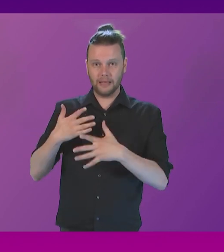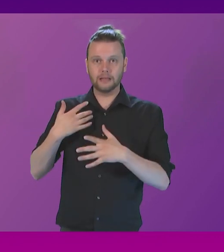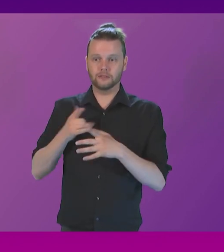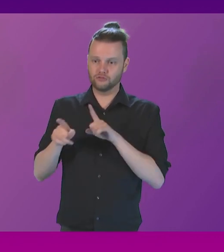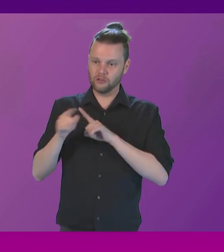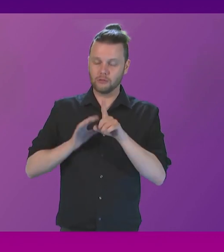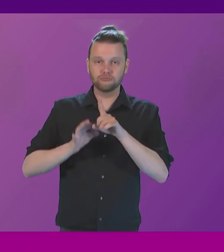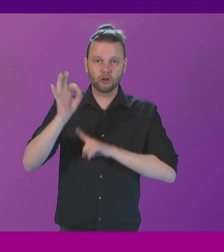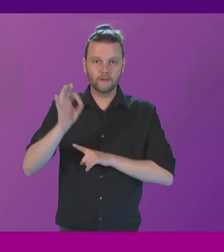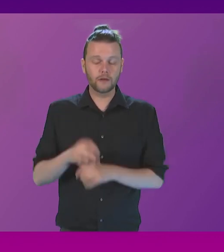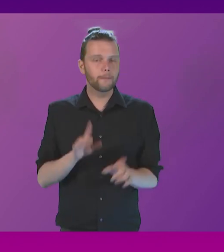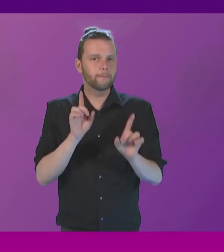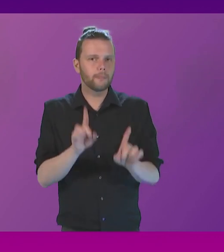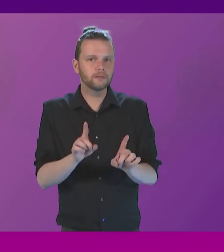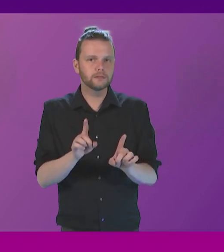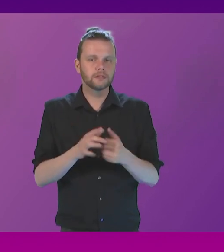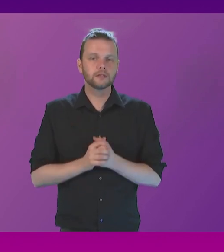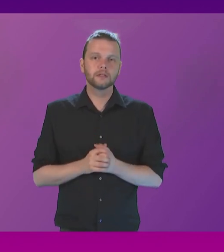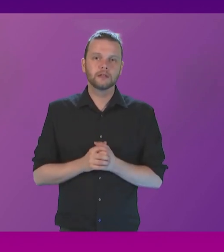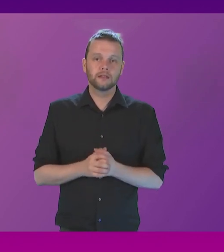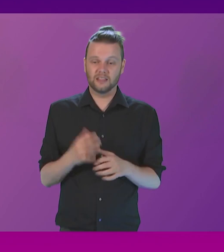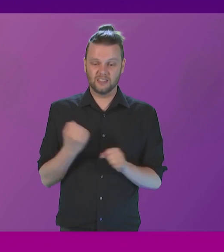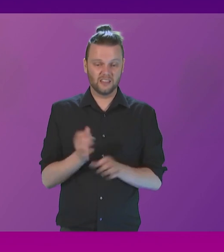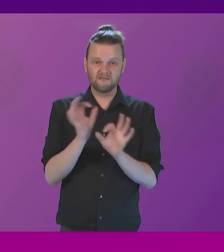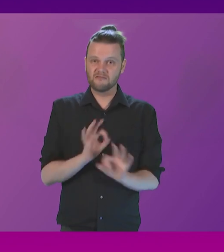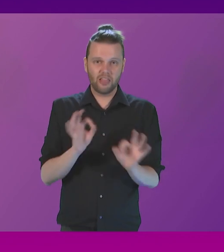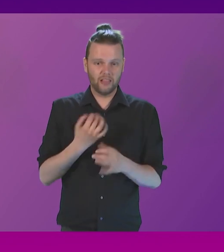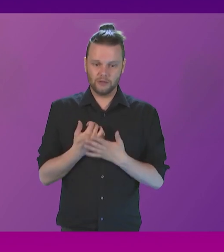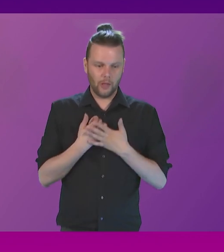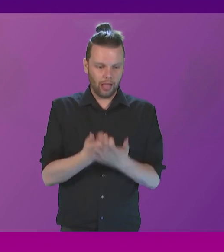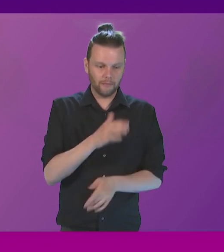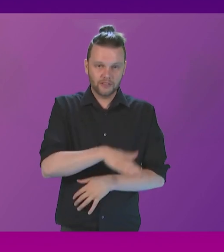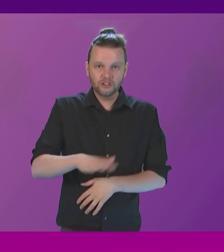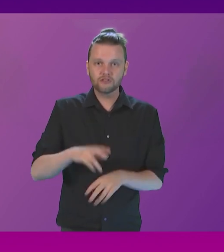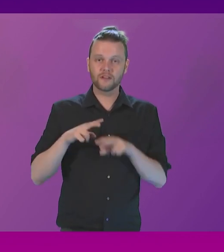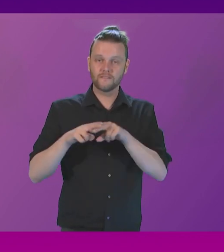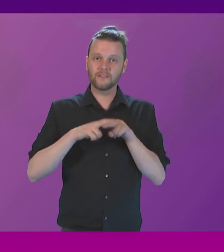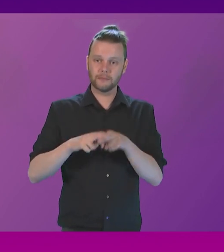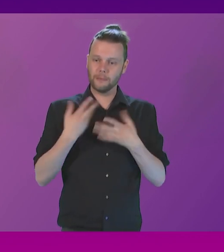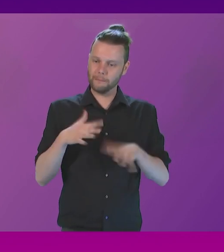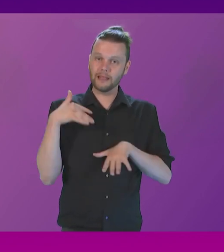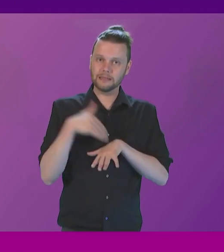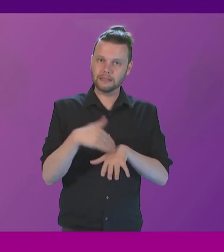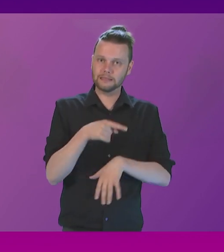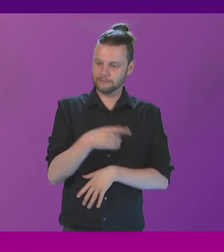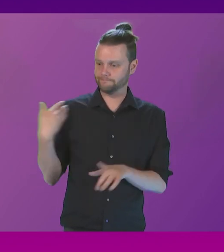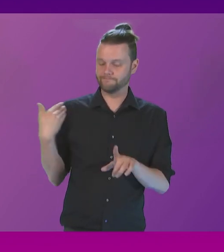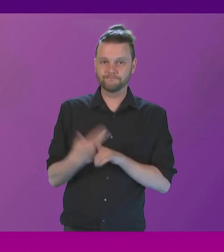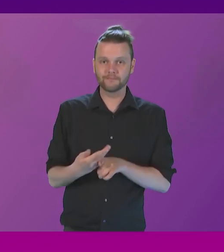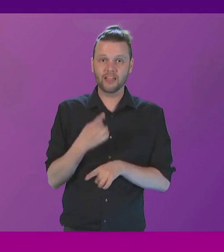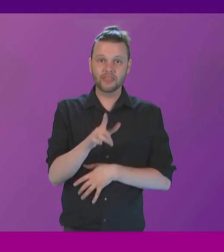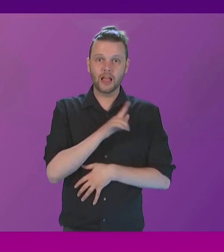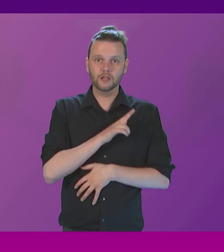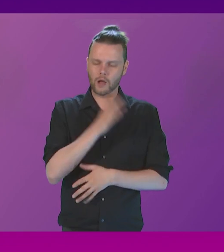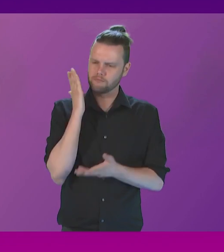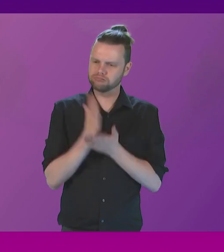make improvements. However, that does nothing to help those children and families who have already been affected. That's why it's